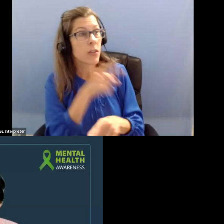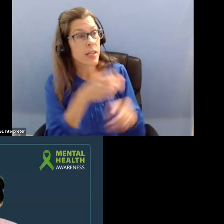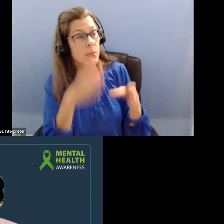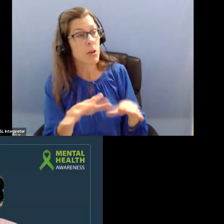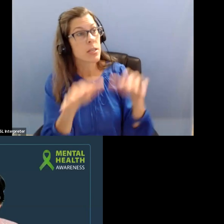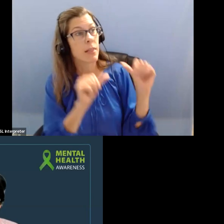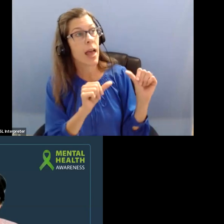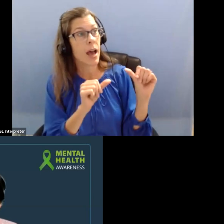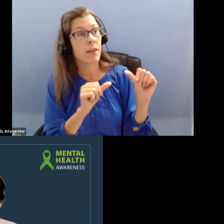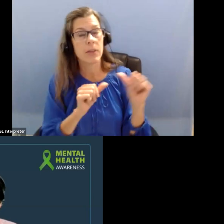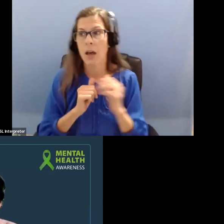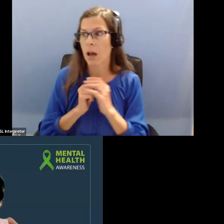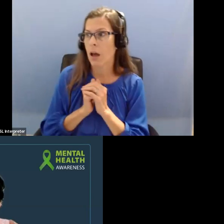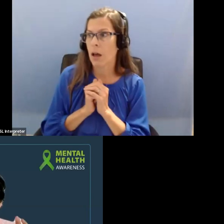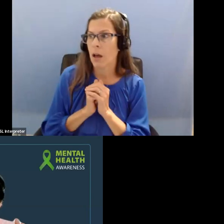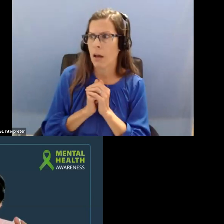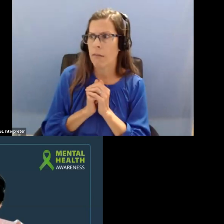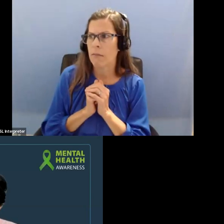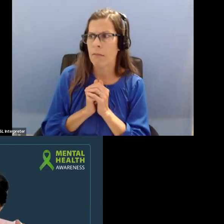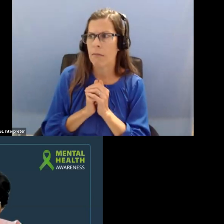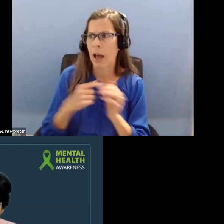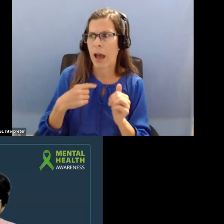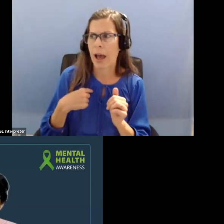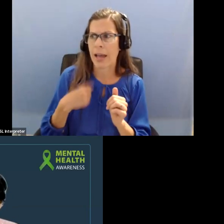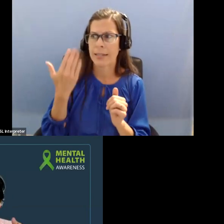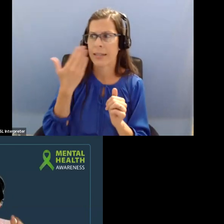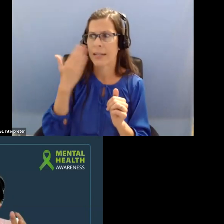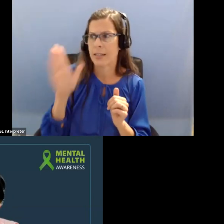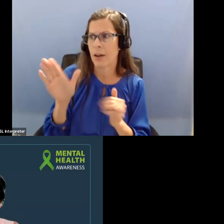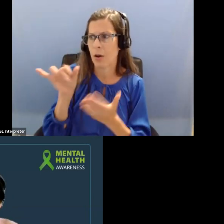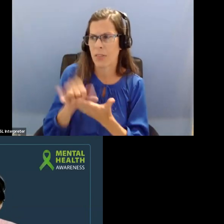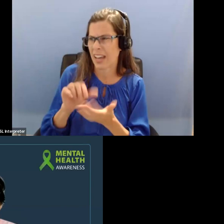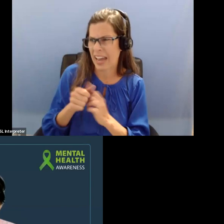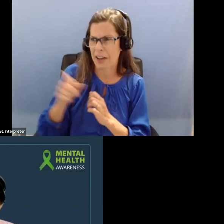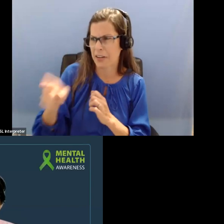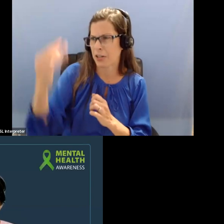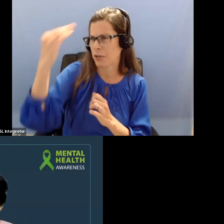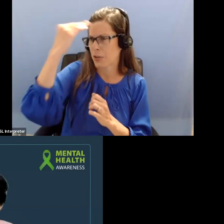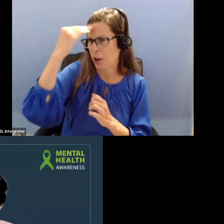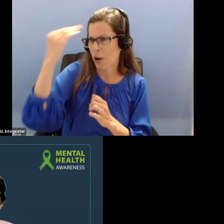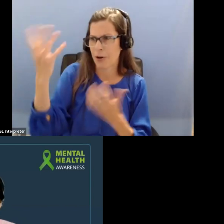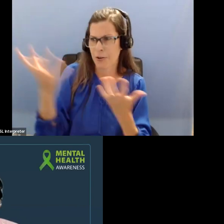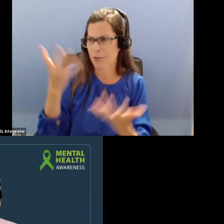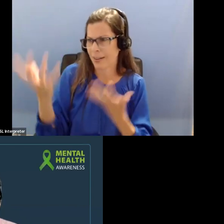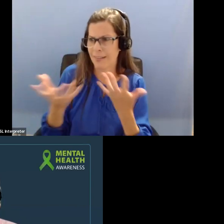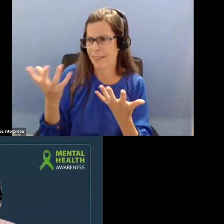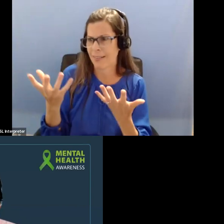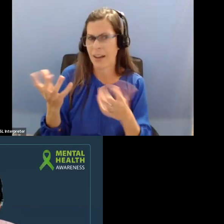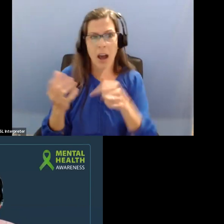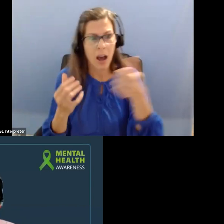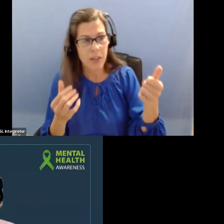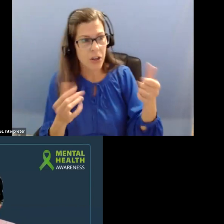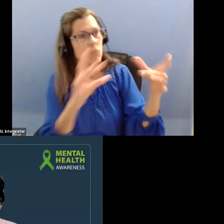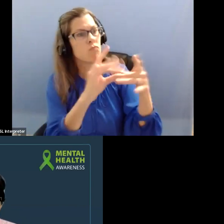I am trying to handle information because I value the process. So, you know, emails that come to steering, they can